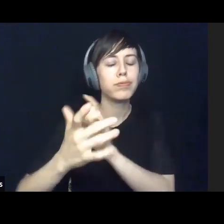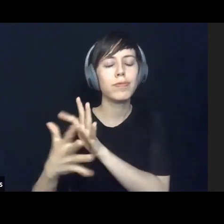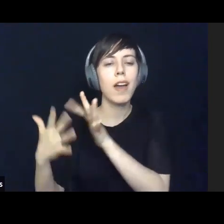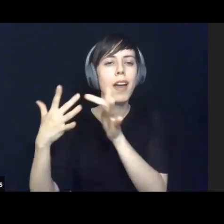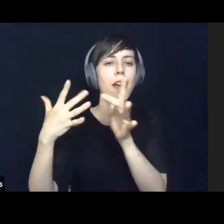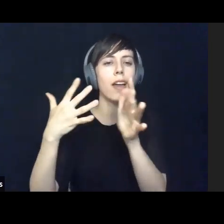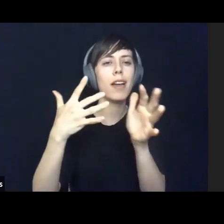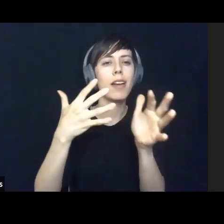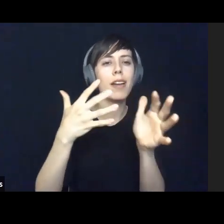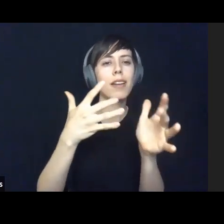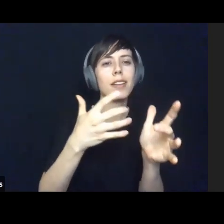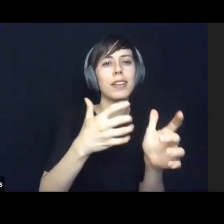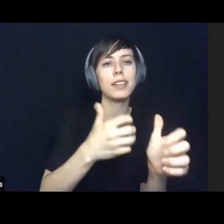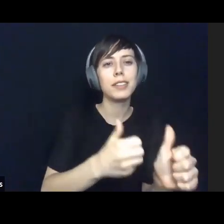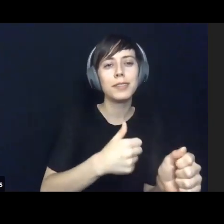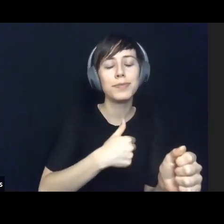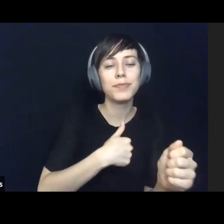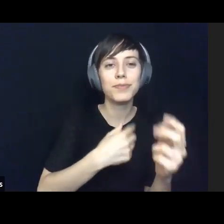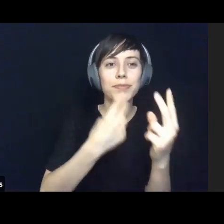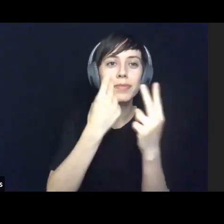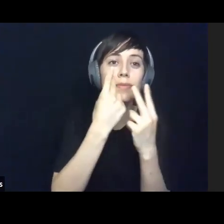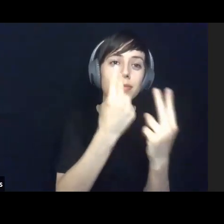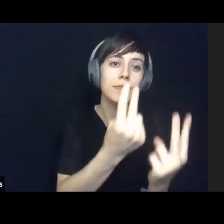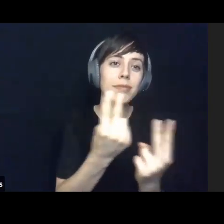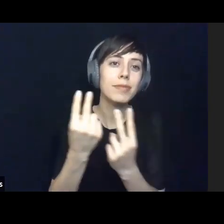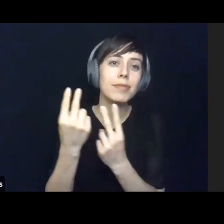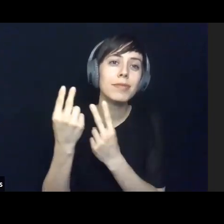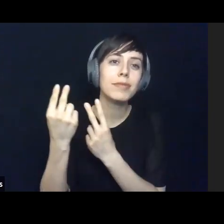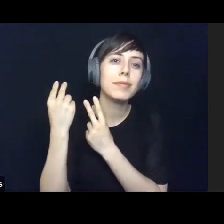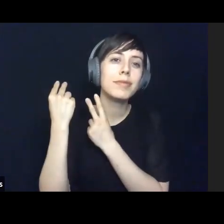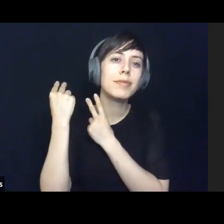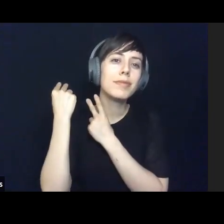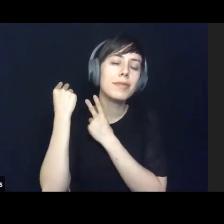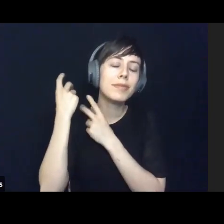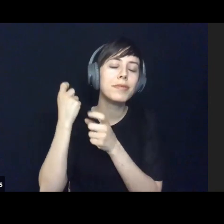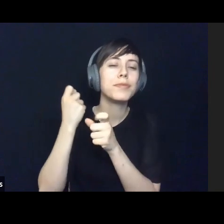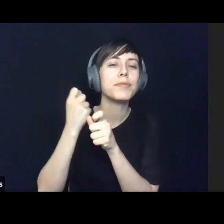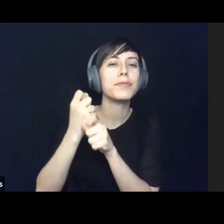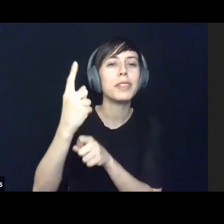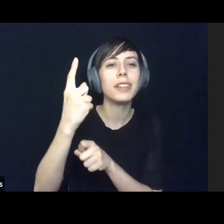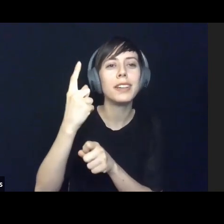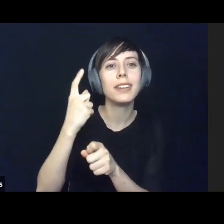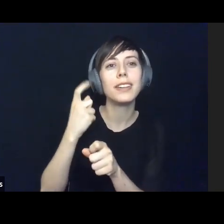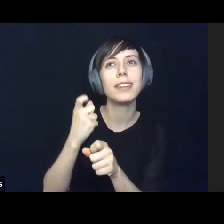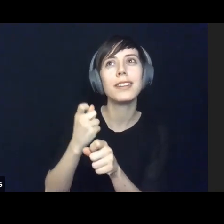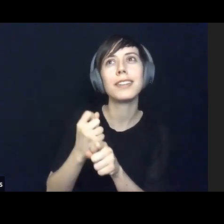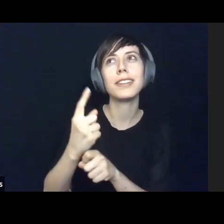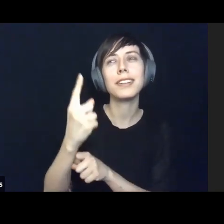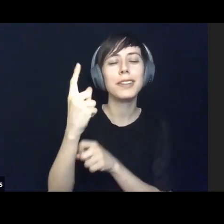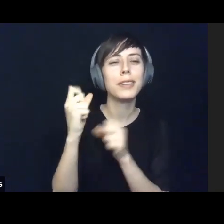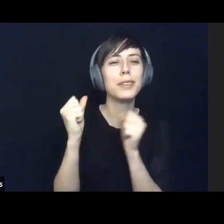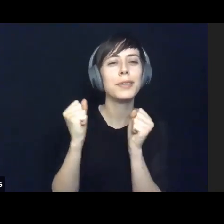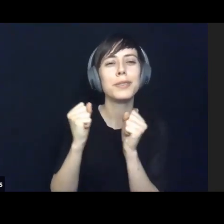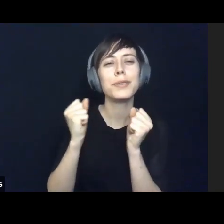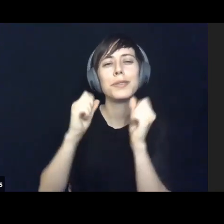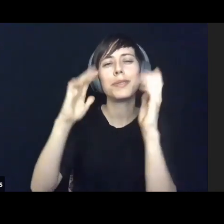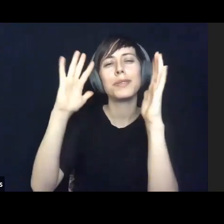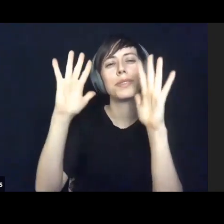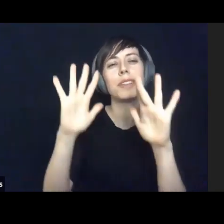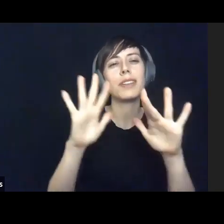remember each cold December that led me